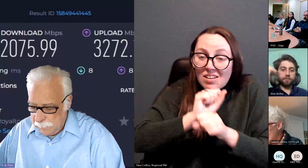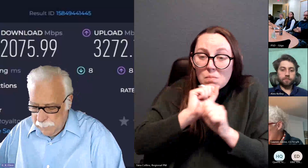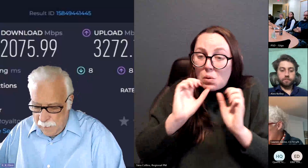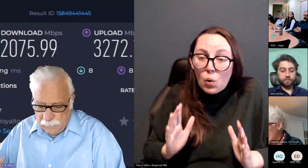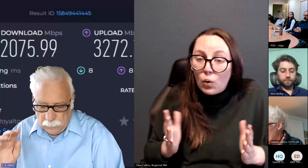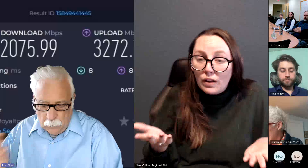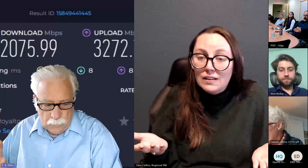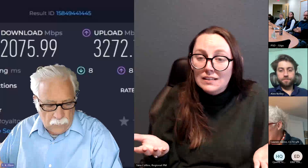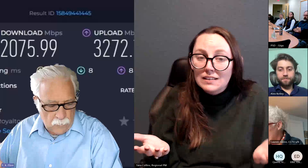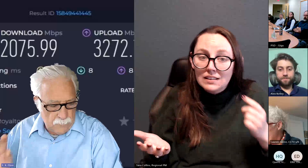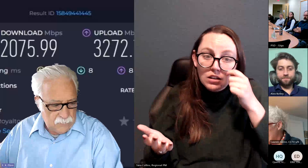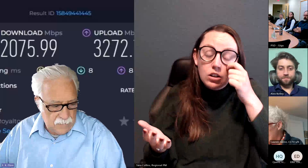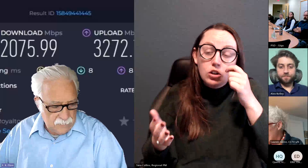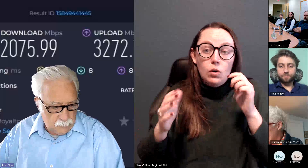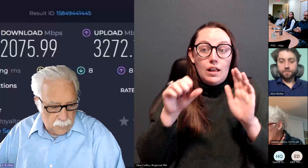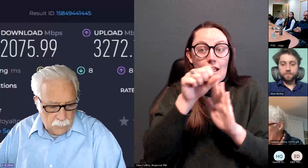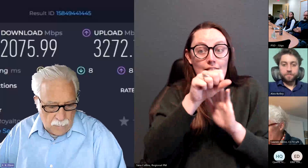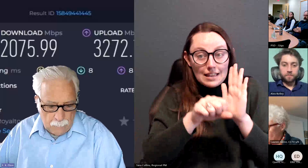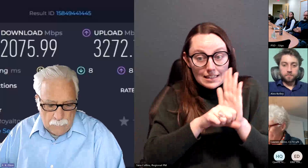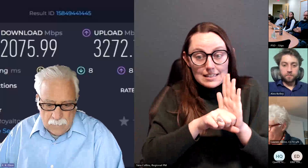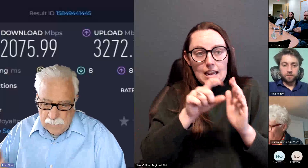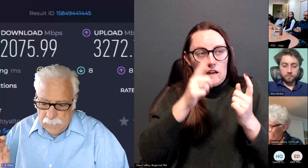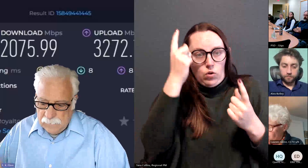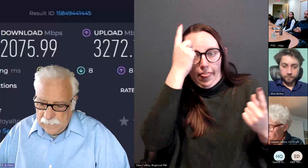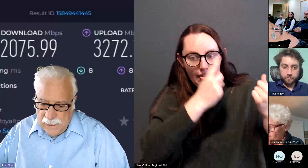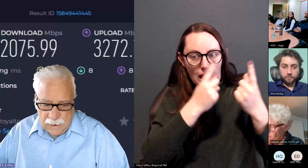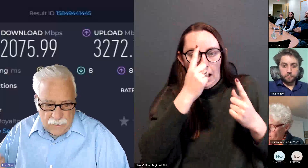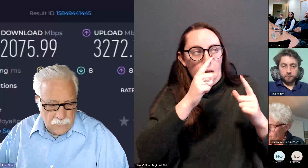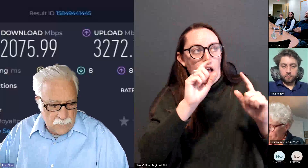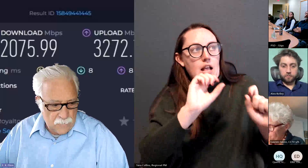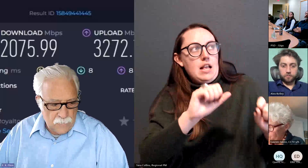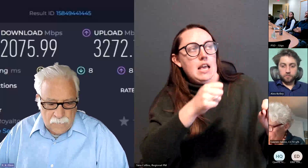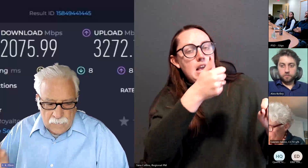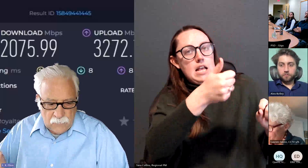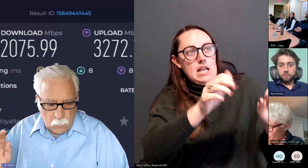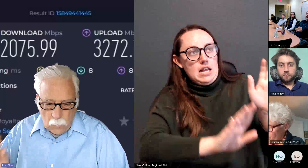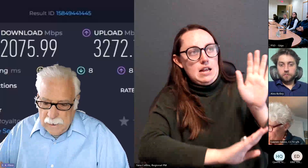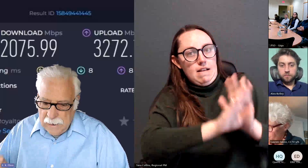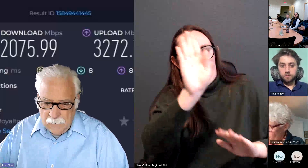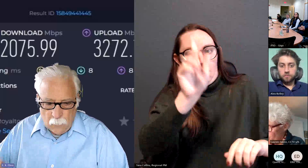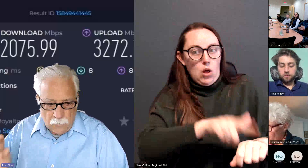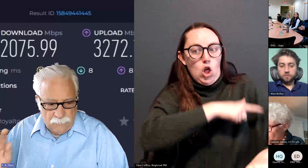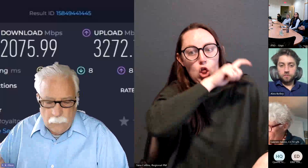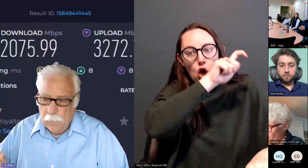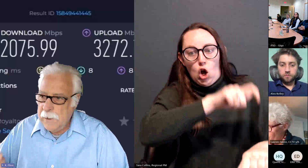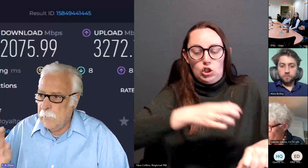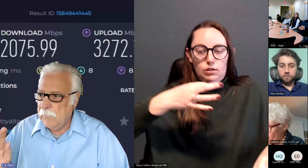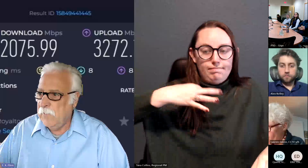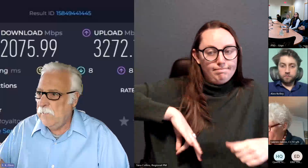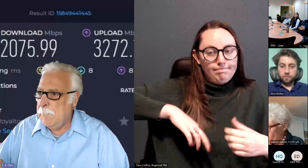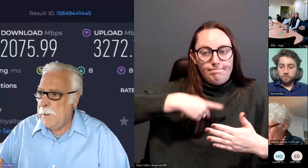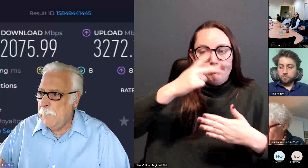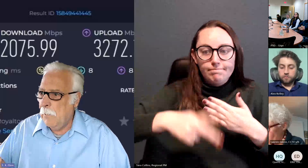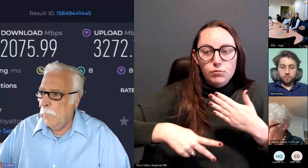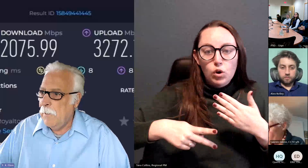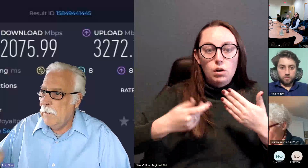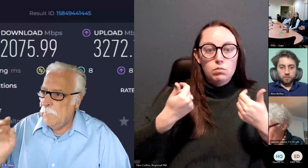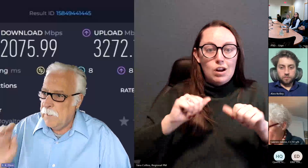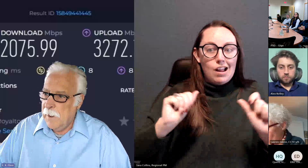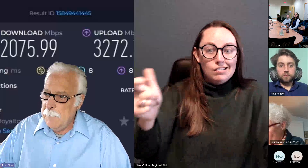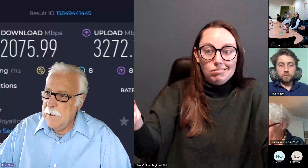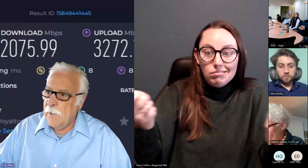create some kind of a long-term incentive program to get another 20 or 40 or 60